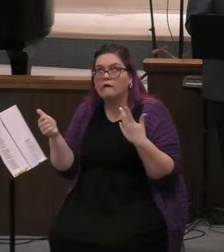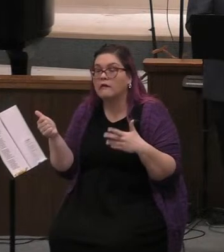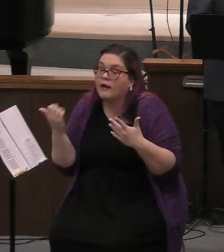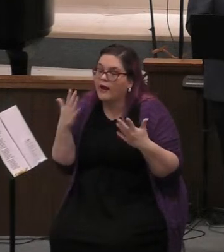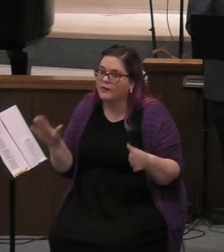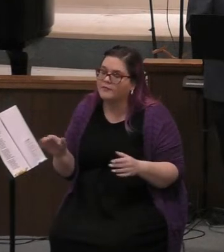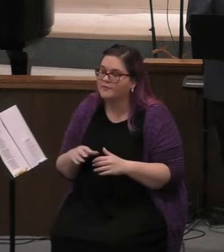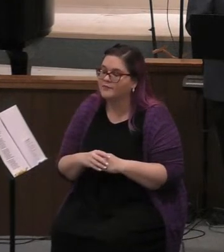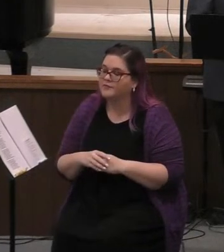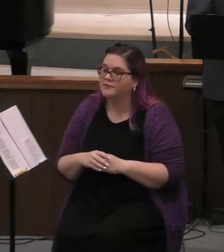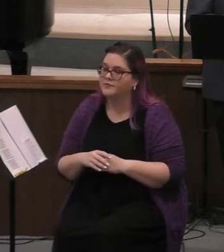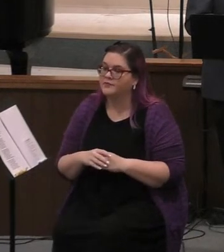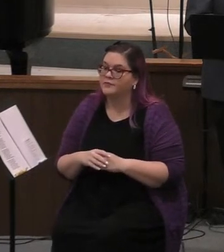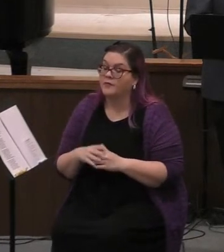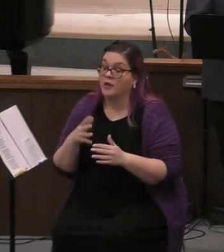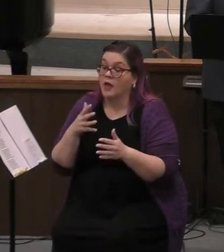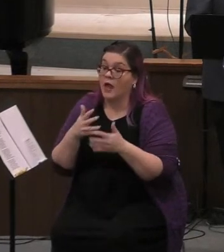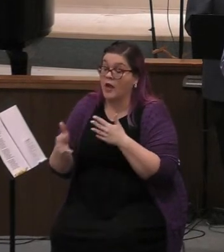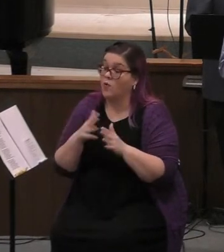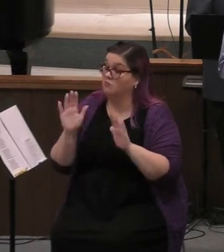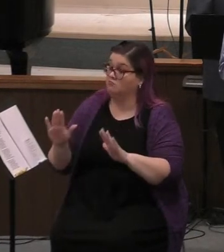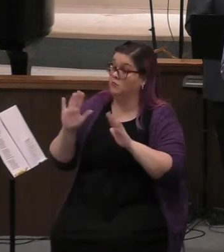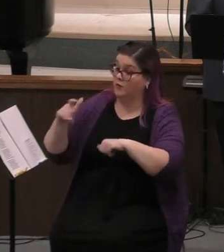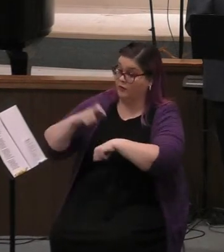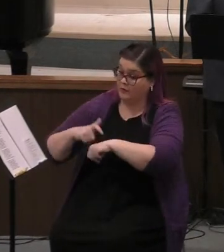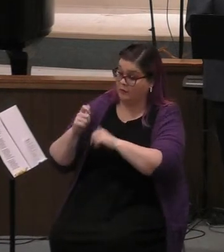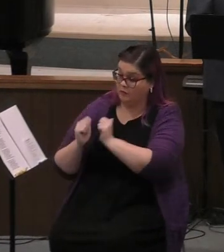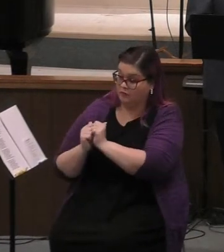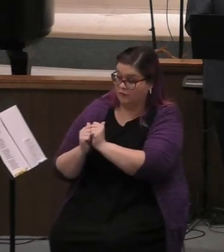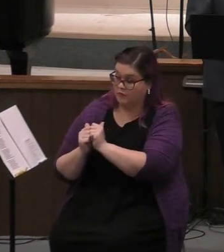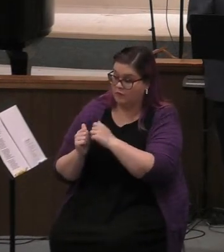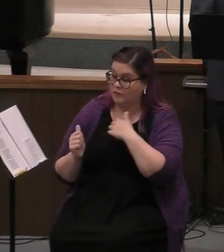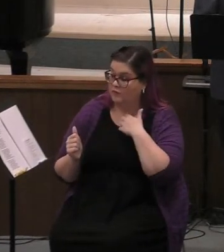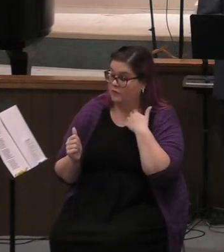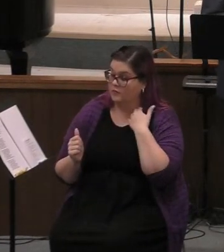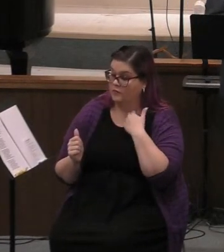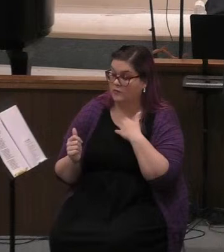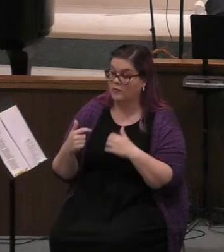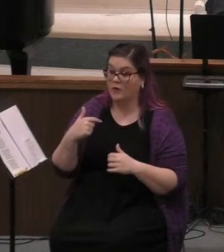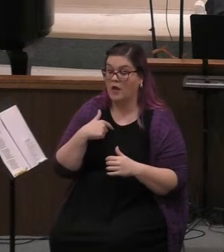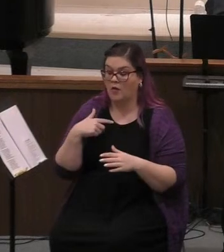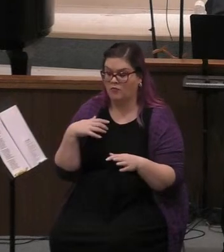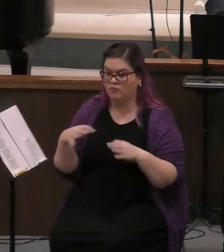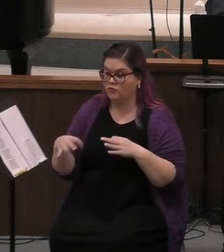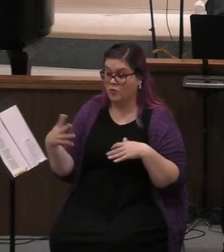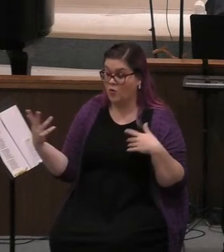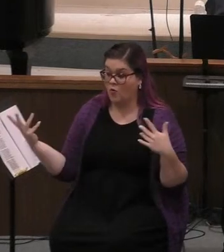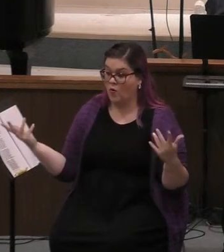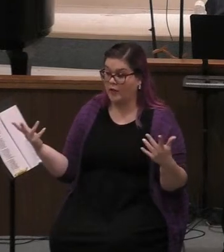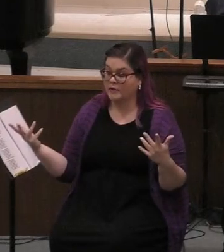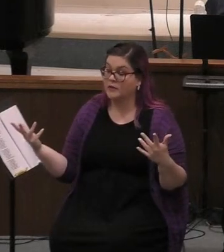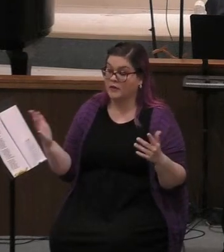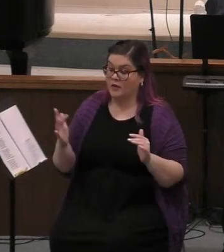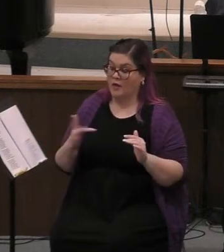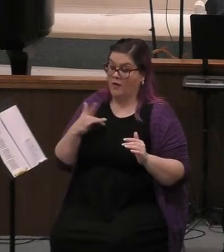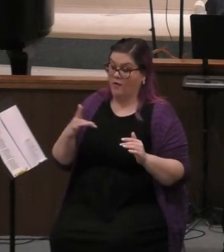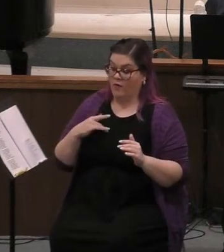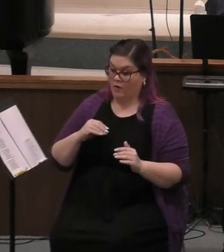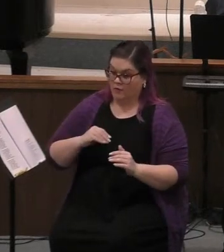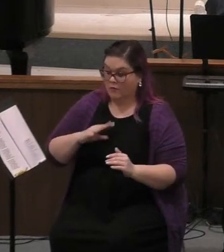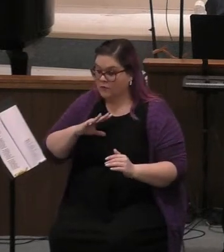like that. But anyway, it was a wonderful time. I would probably describe it as a mountaintop